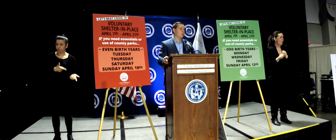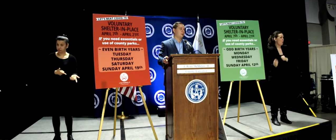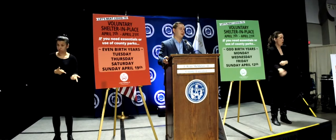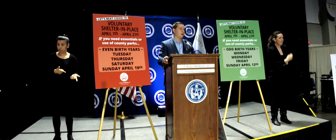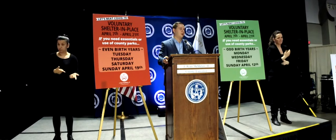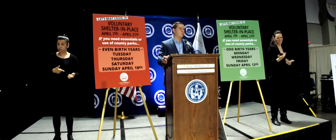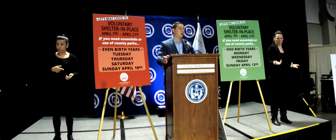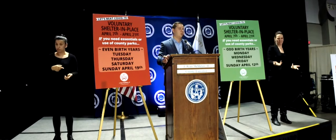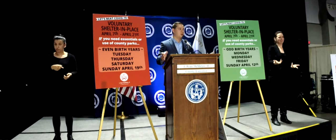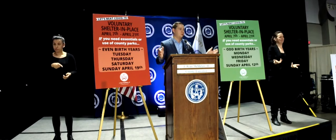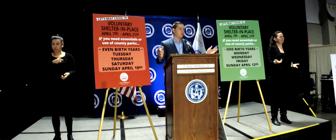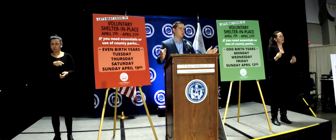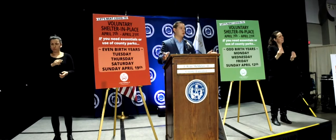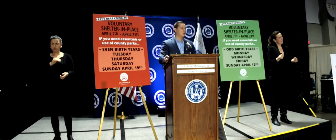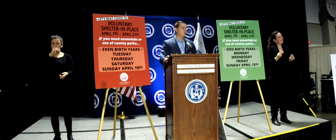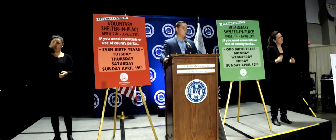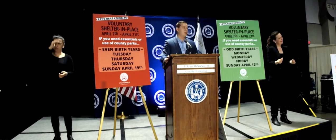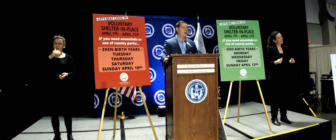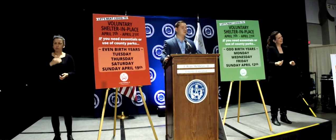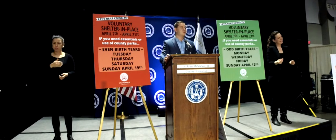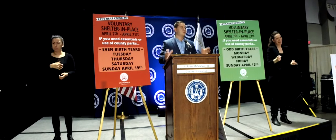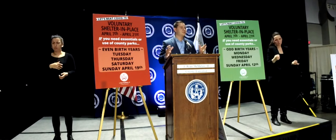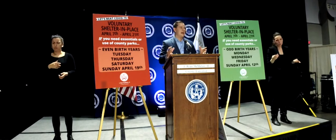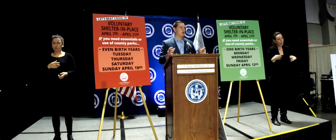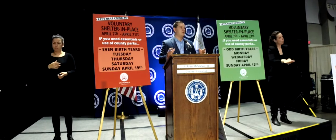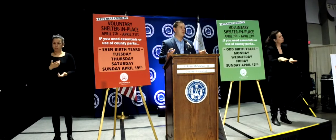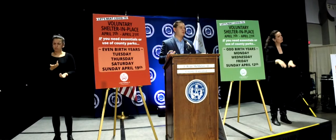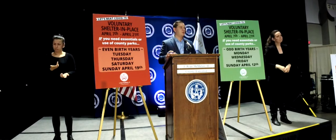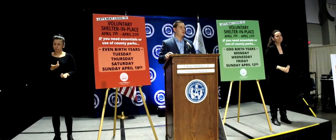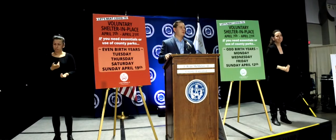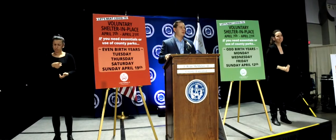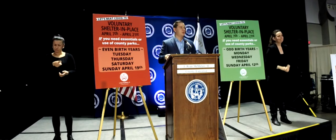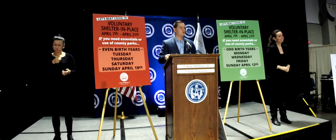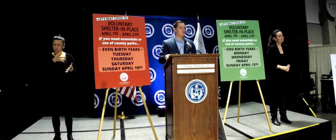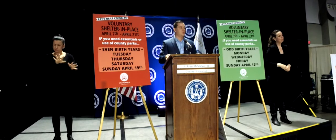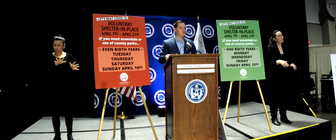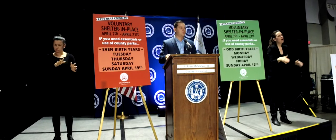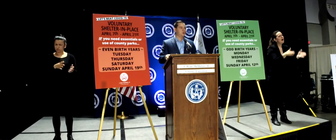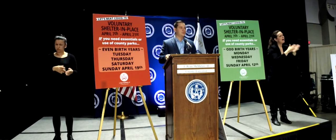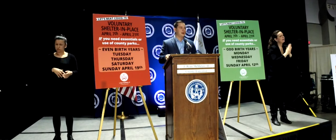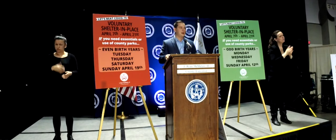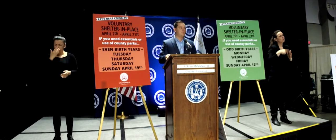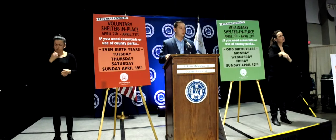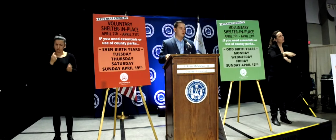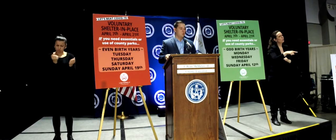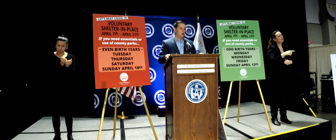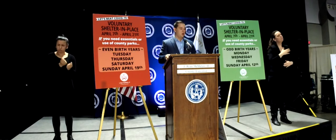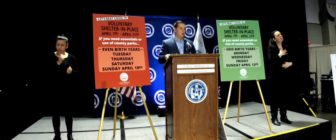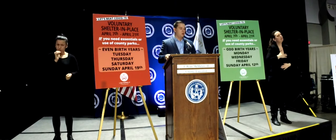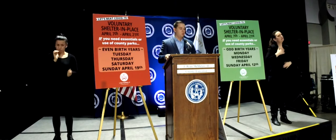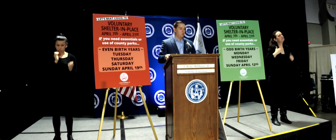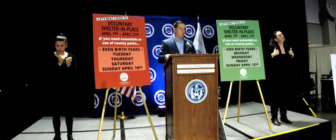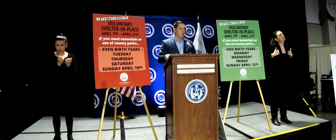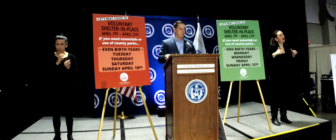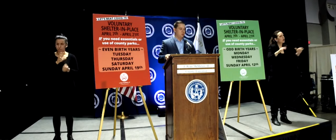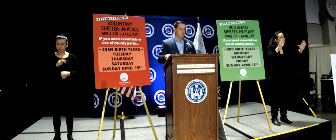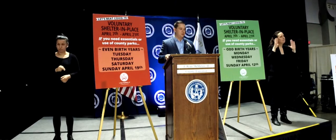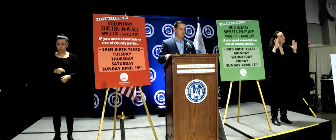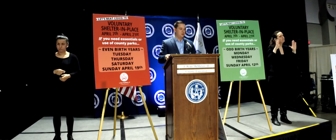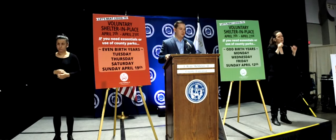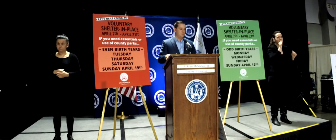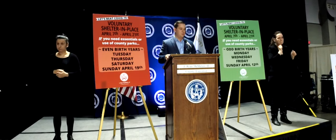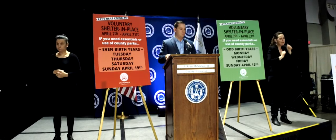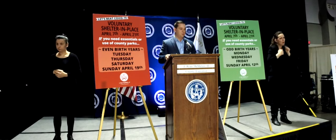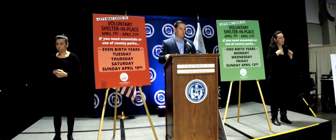You're probably not going to end up well, right? So we ask for some sacrifice to get us through this period of time where really we